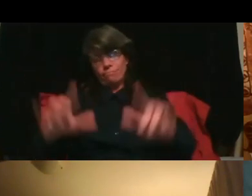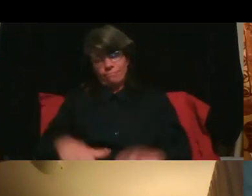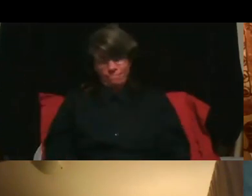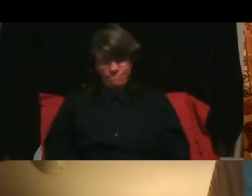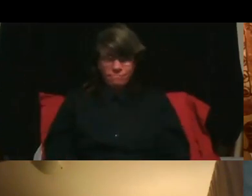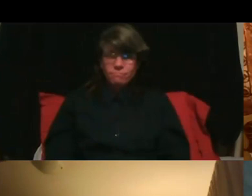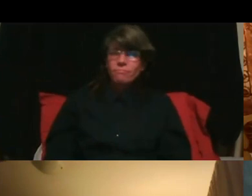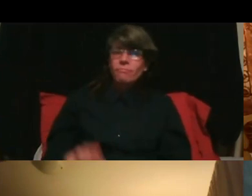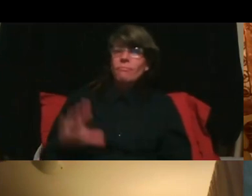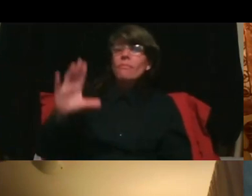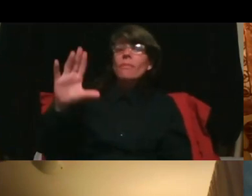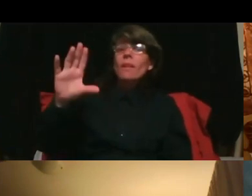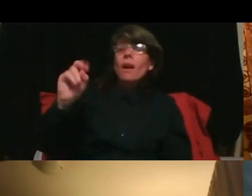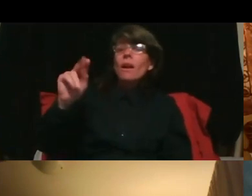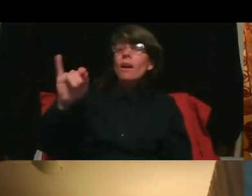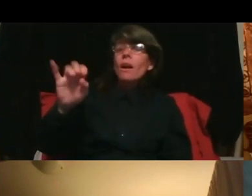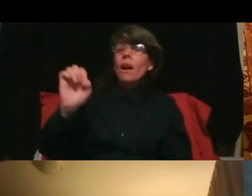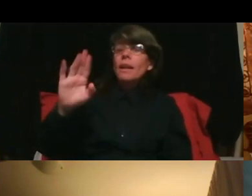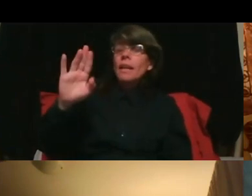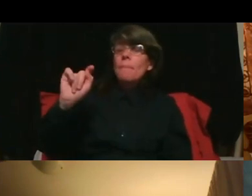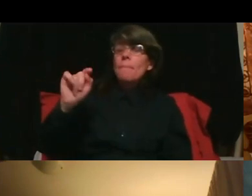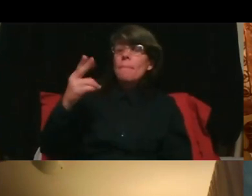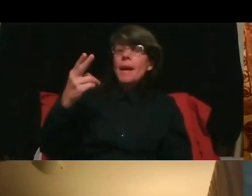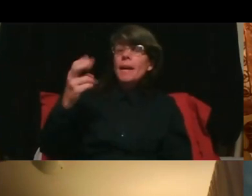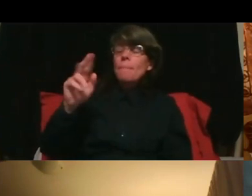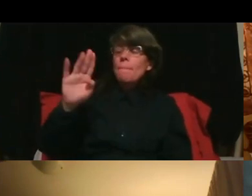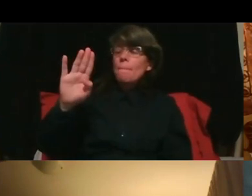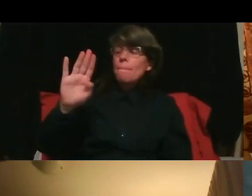Connie Baxter Marlowe, would you like to say something?